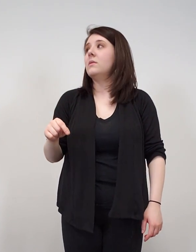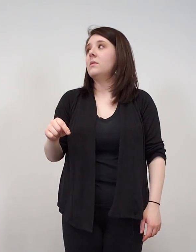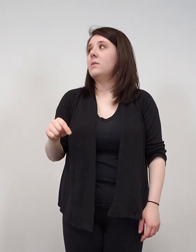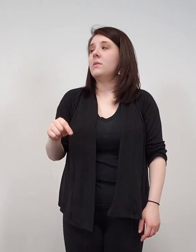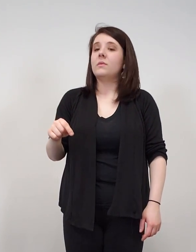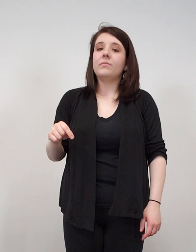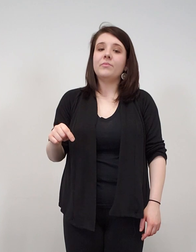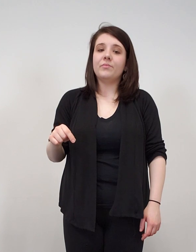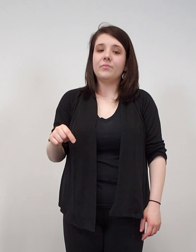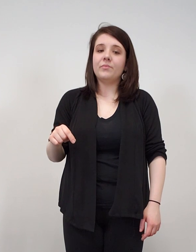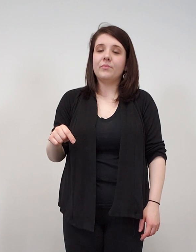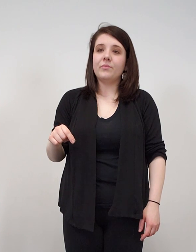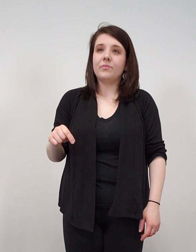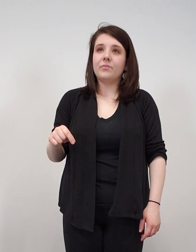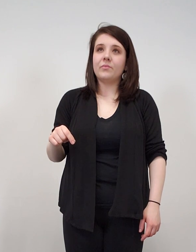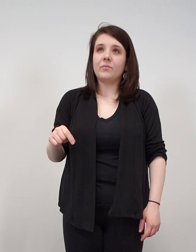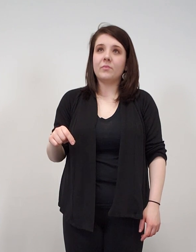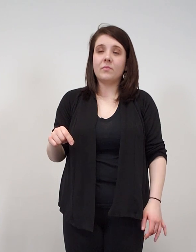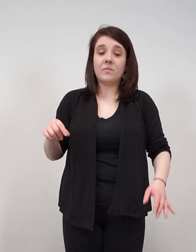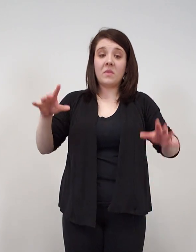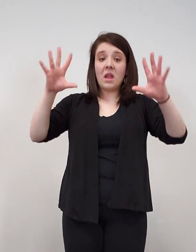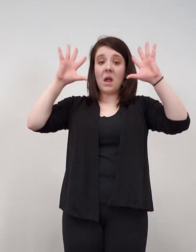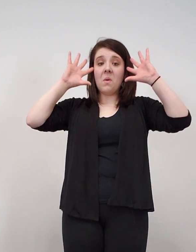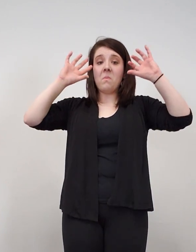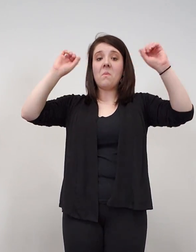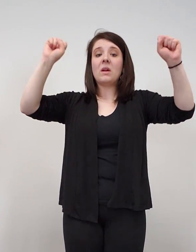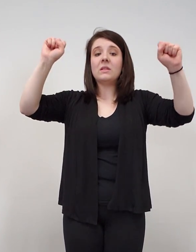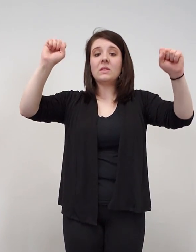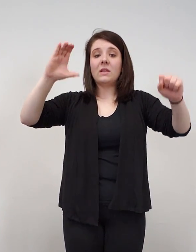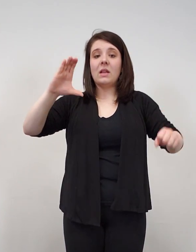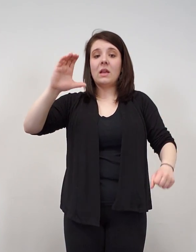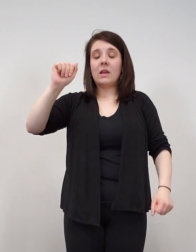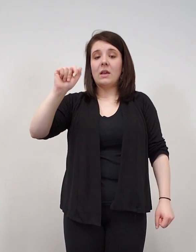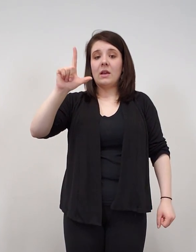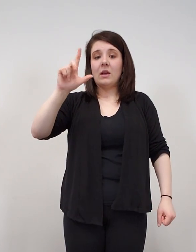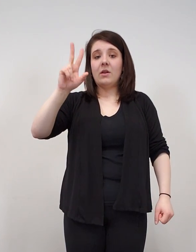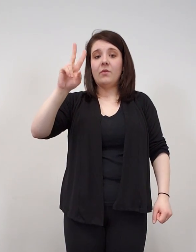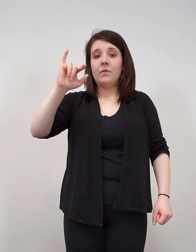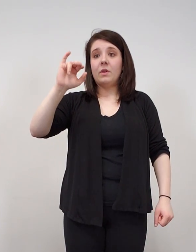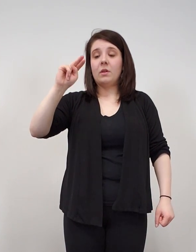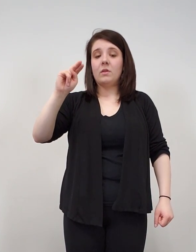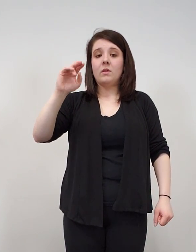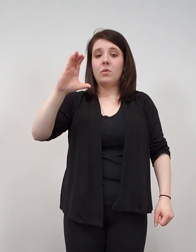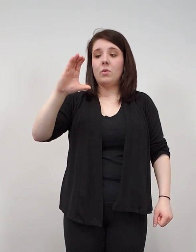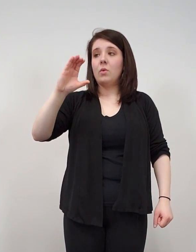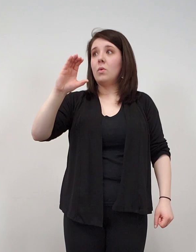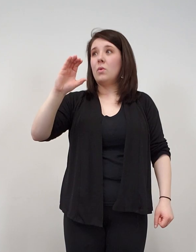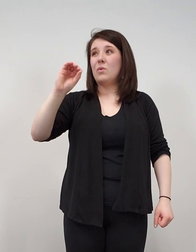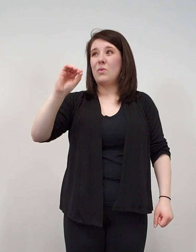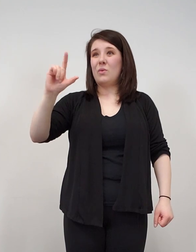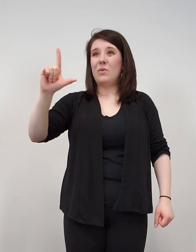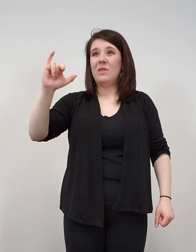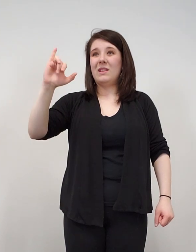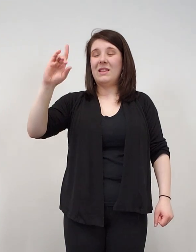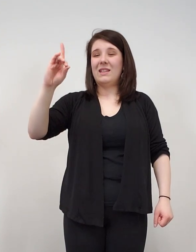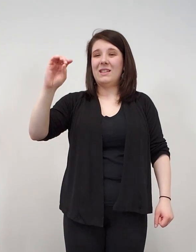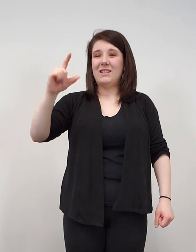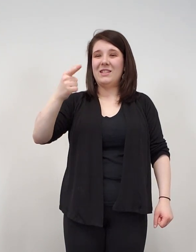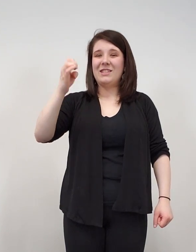President Calvin Coolidge, the man who liked to take a lot of naps and spent about maybe 6 hours a day working and spent the rest of it